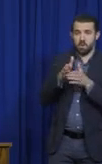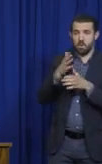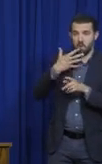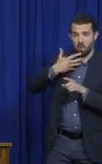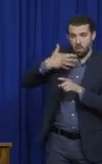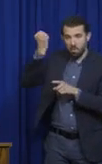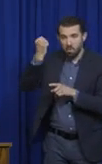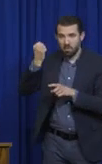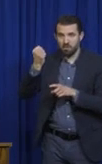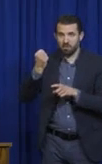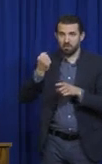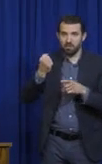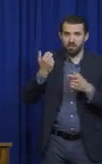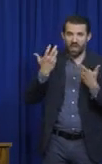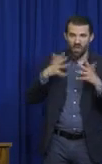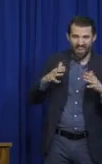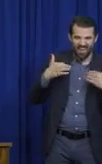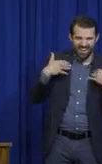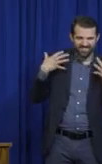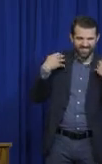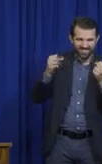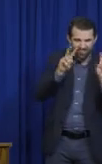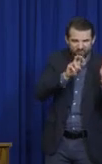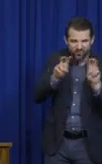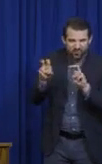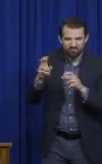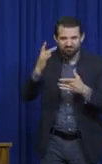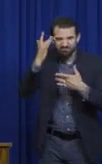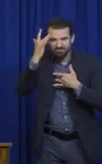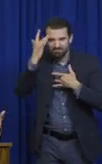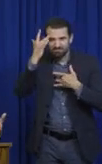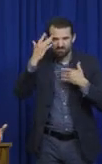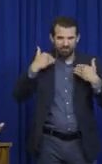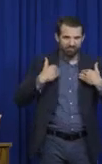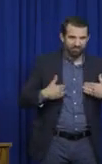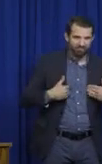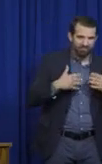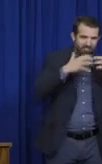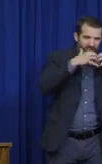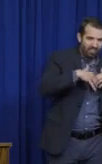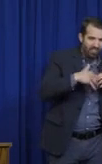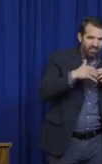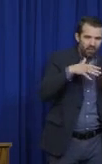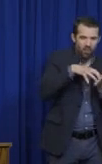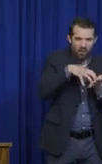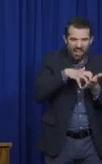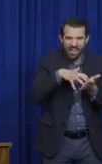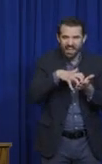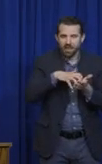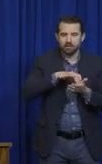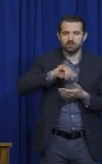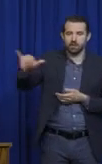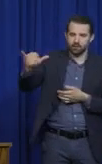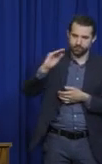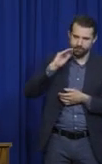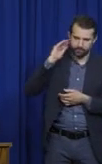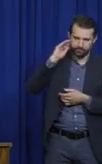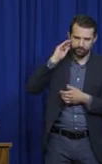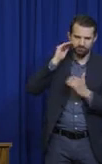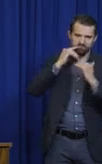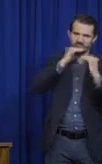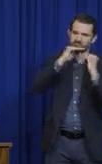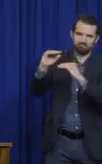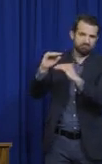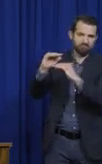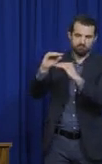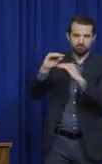have pre-existing health conditions or are immunocompromised, they should continue to stay inside and limit their exposure.